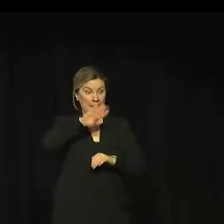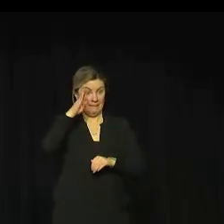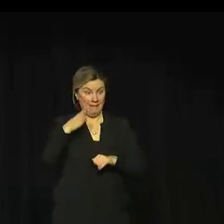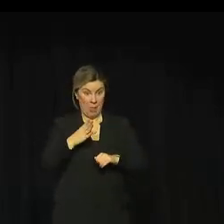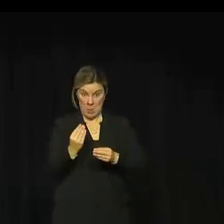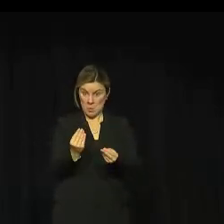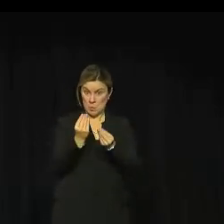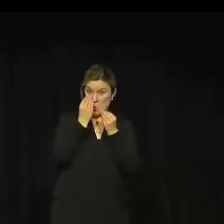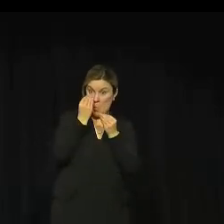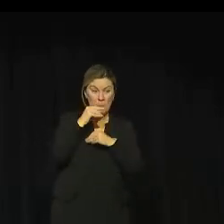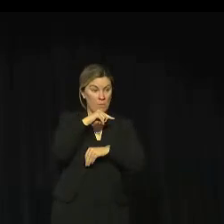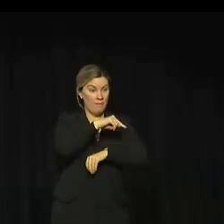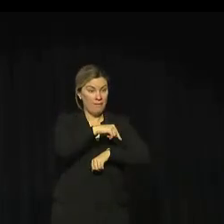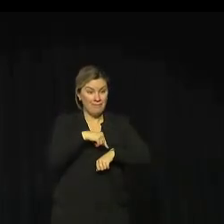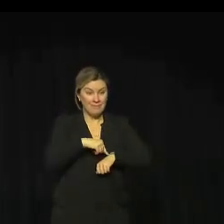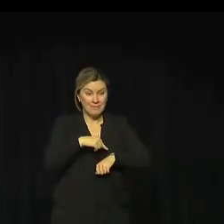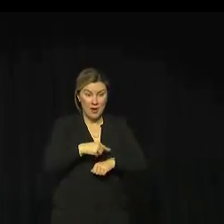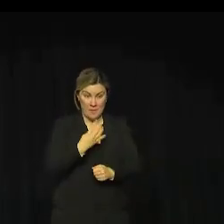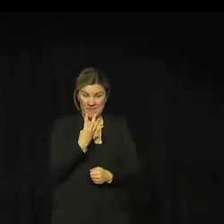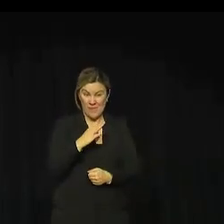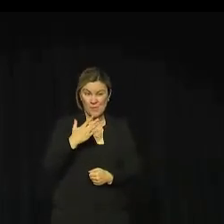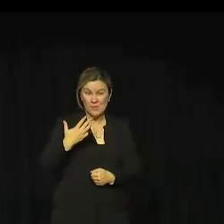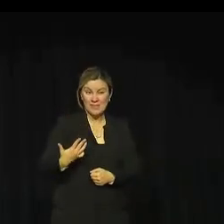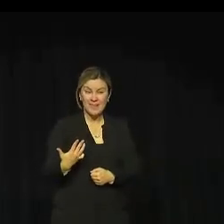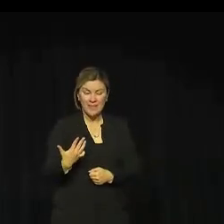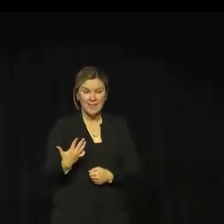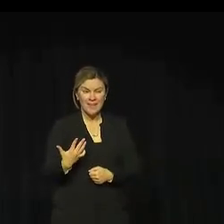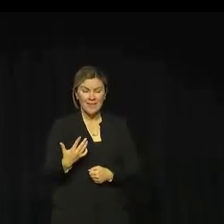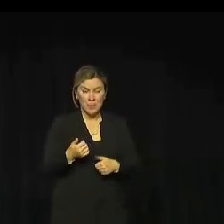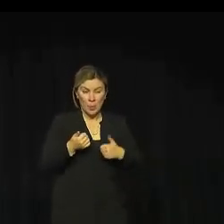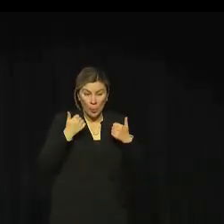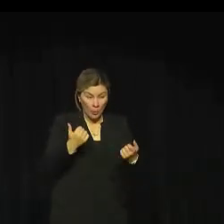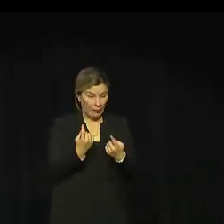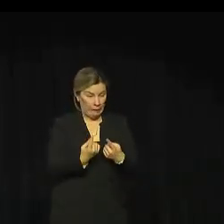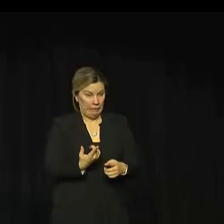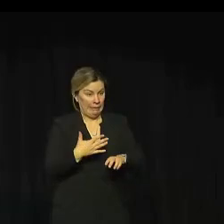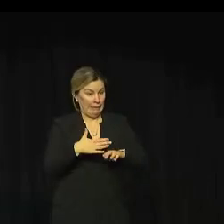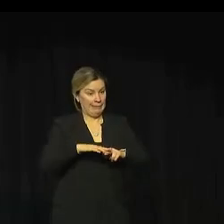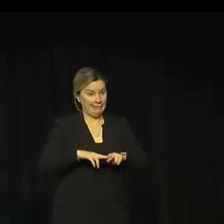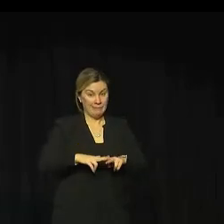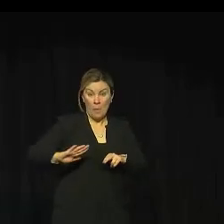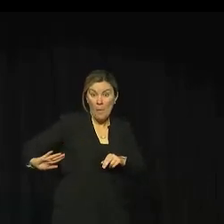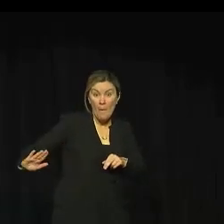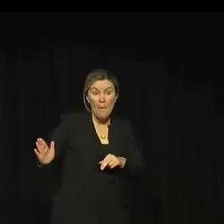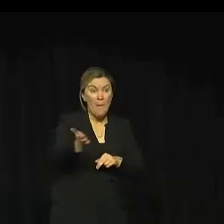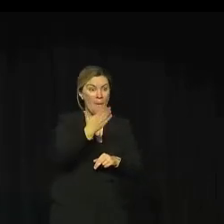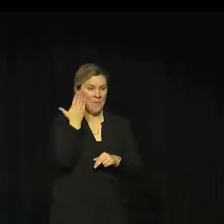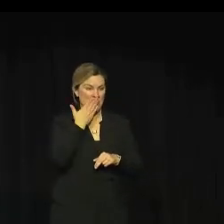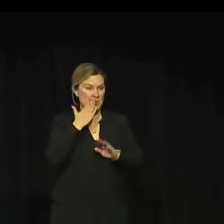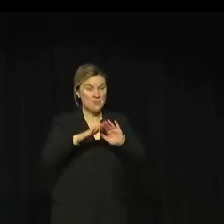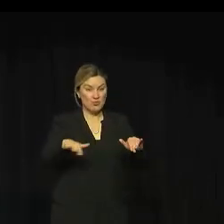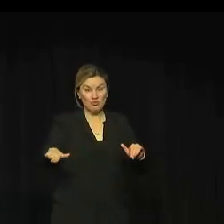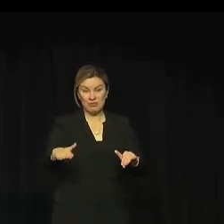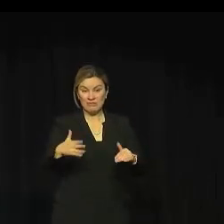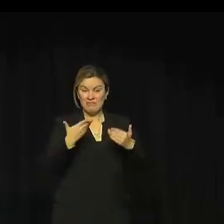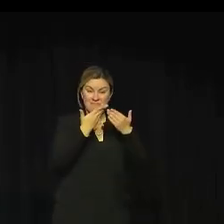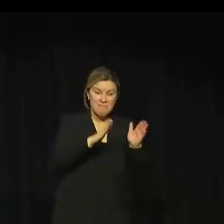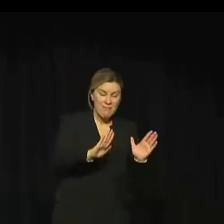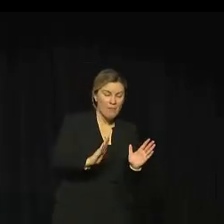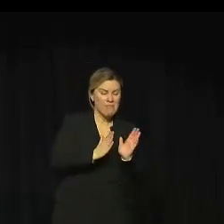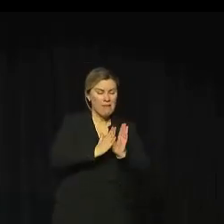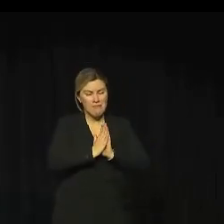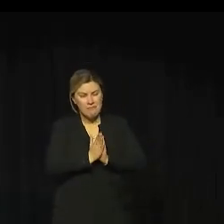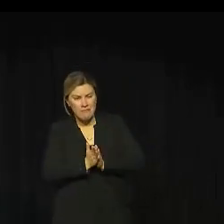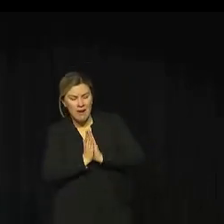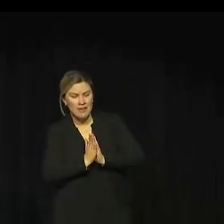it. It'd be a good thing if school children in Australia, public, private, Catholic,